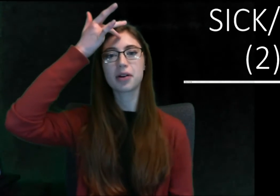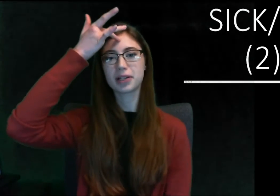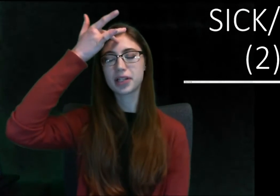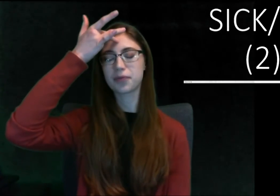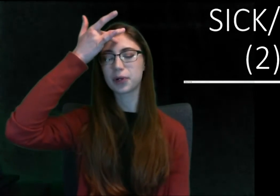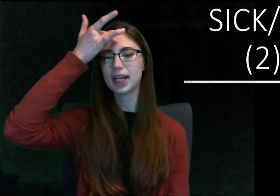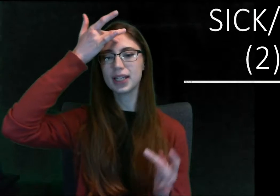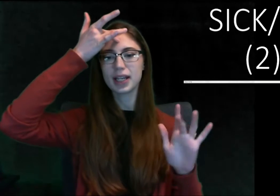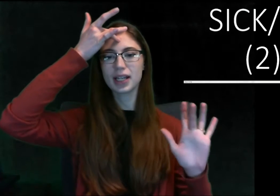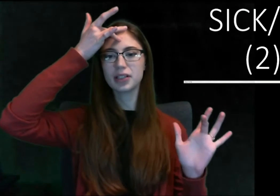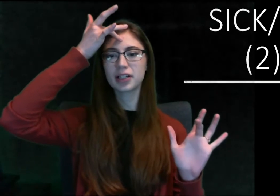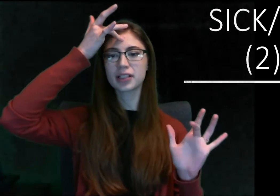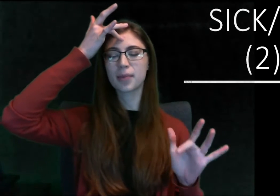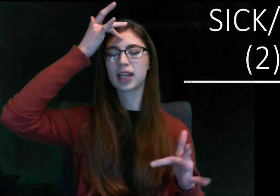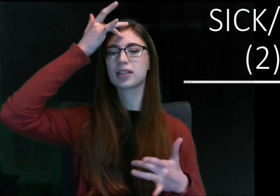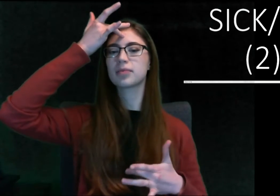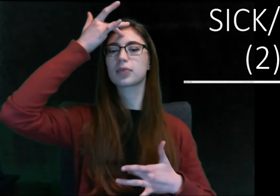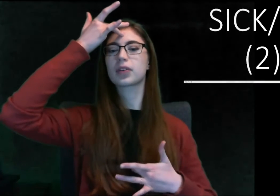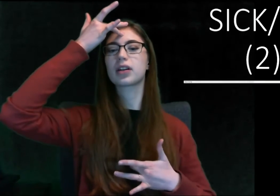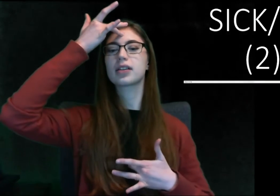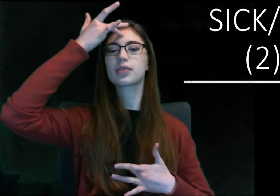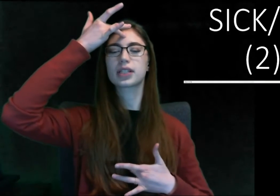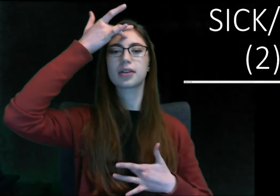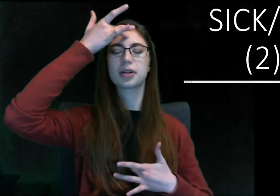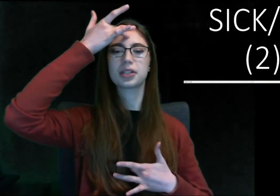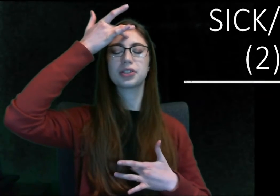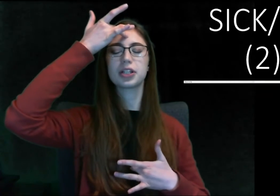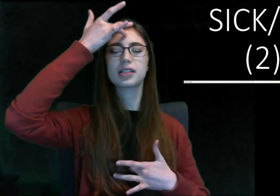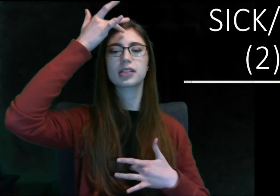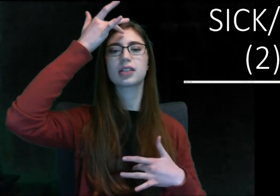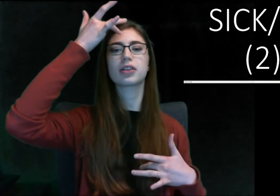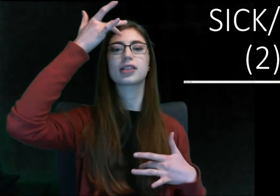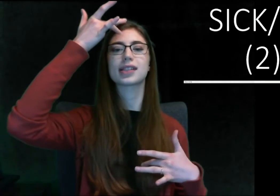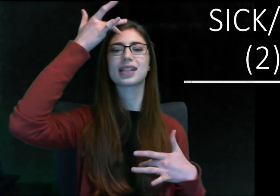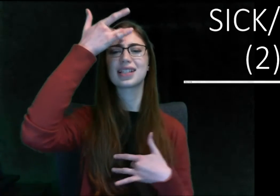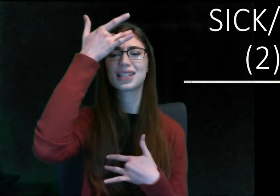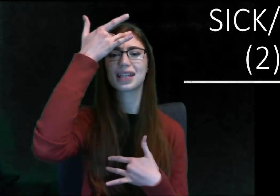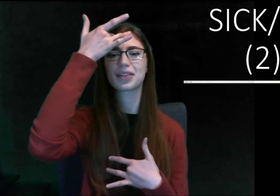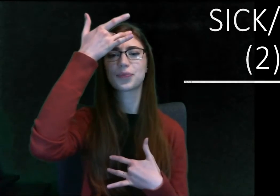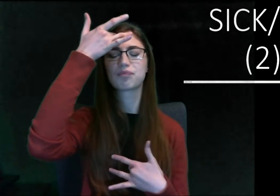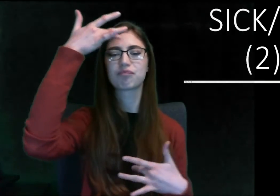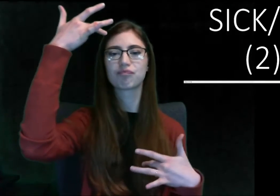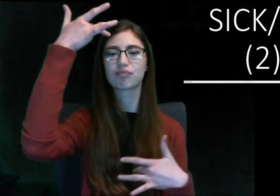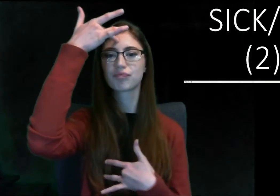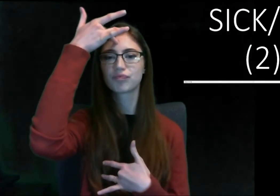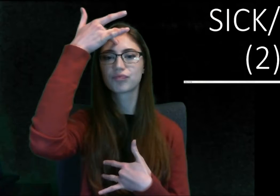onto your forehead, and your non-dominant hand middle finger is going to go onto your chest, and you're going to sign sick.